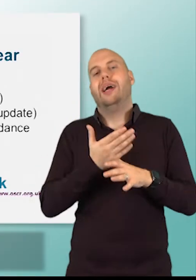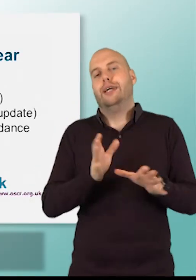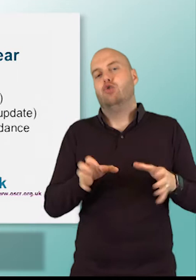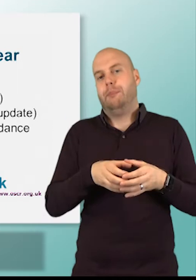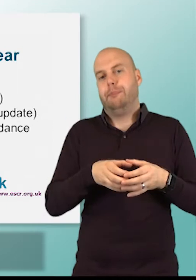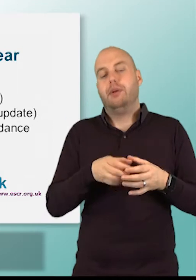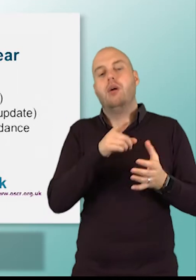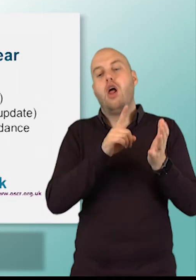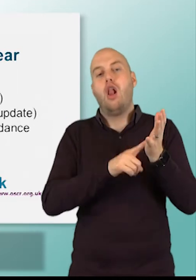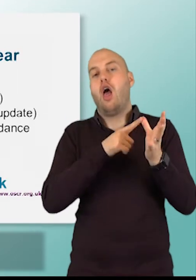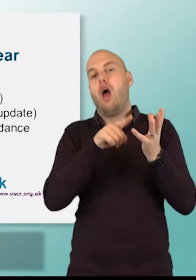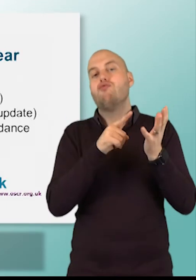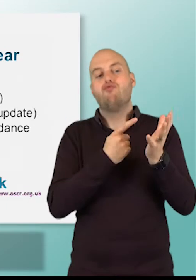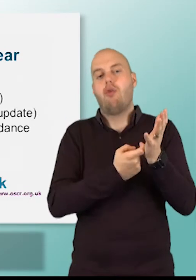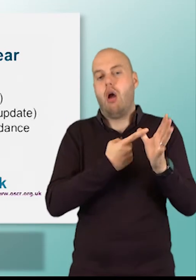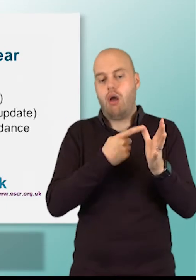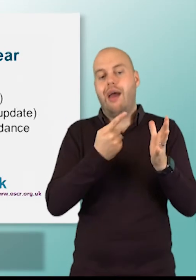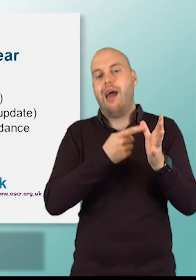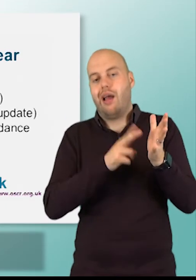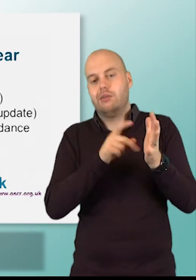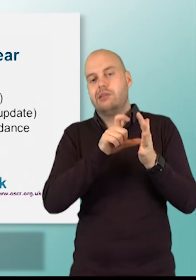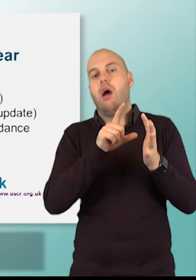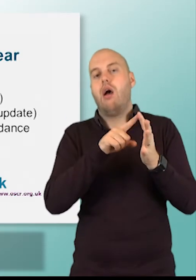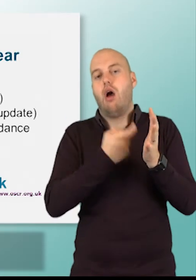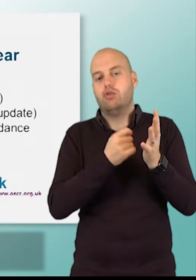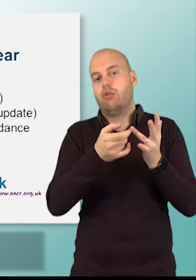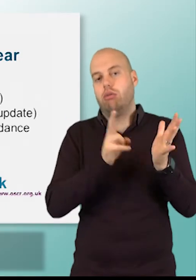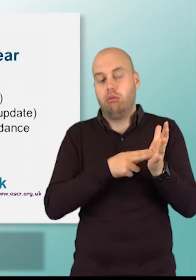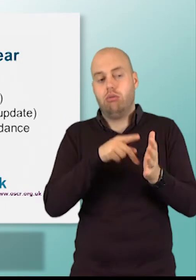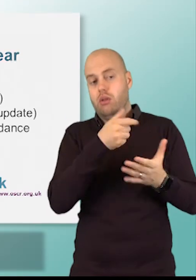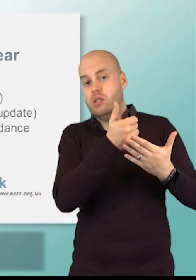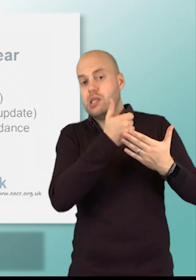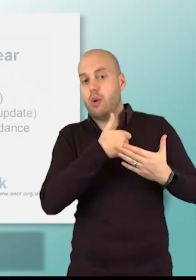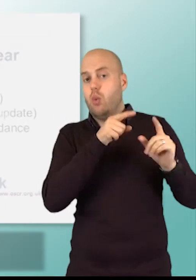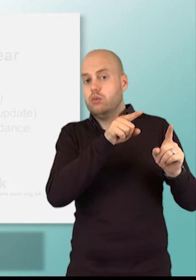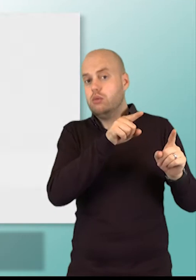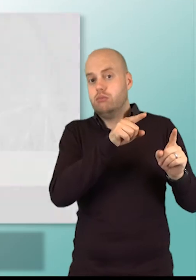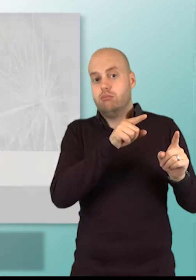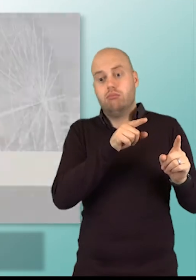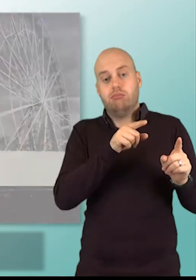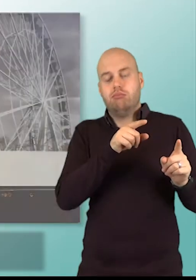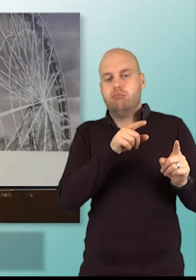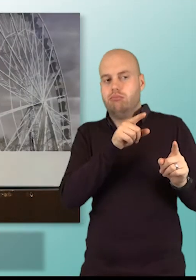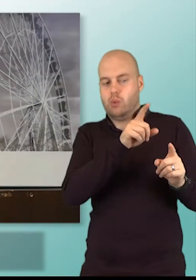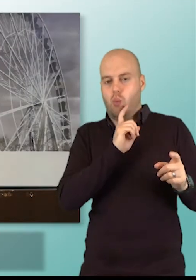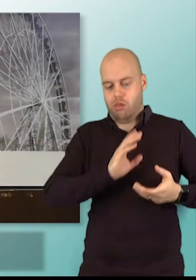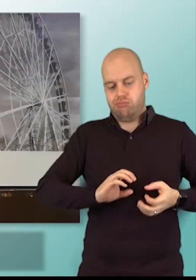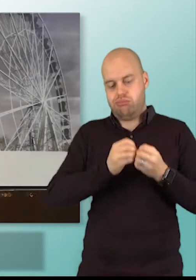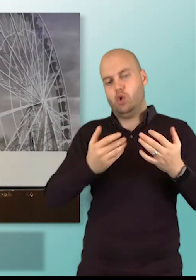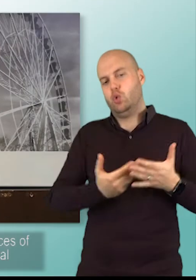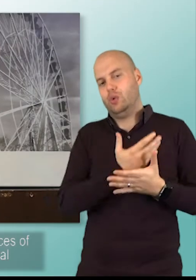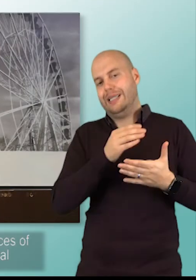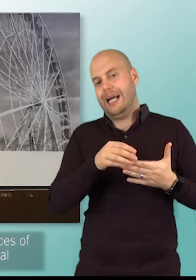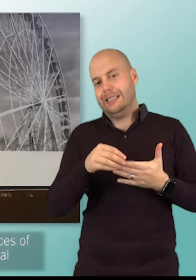Laura Anderson lurking at the back there. So that group will shortly be issuing new guidance around investments.